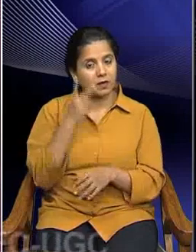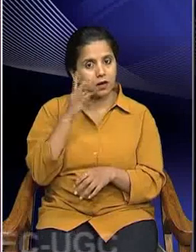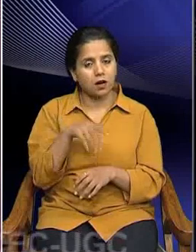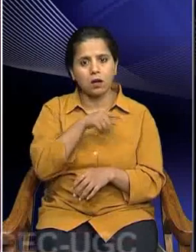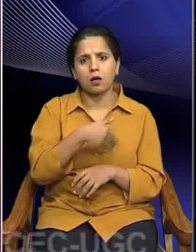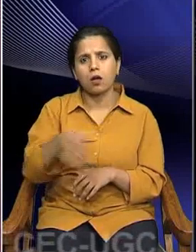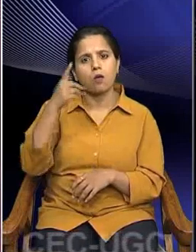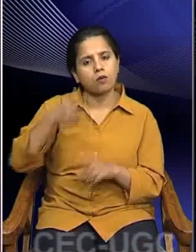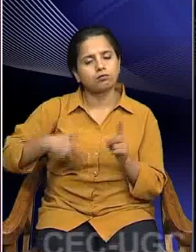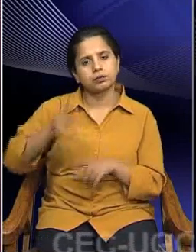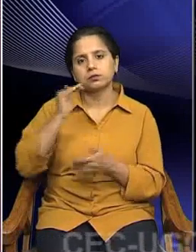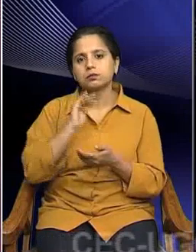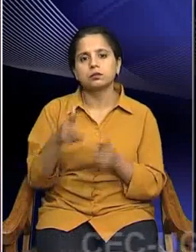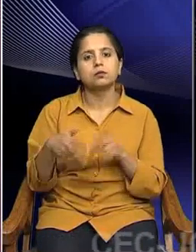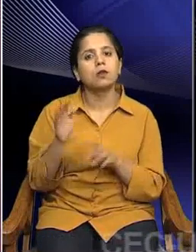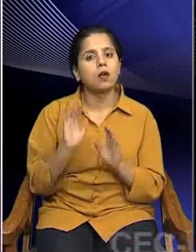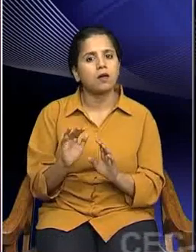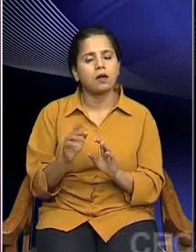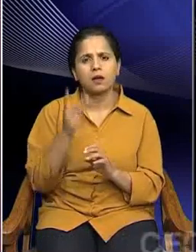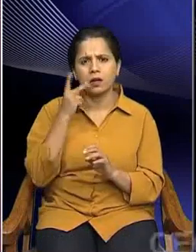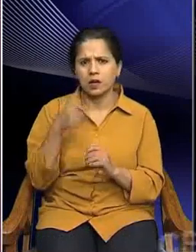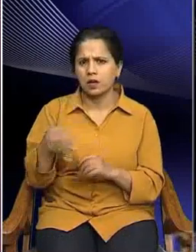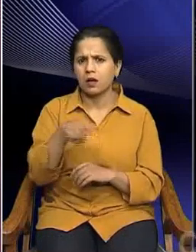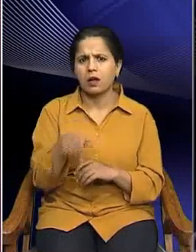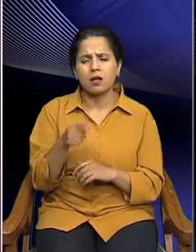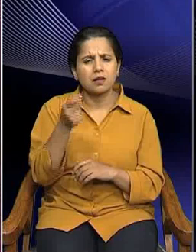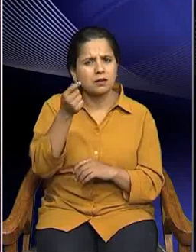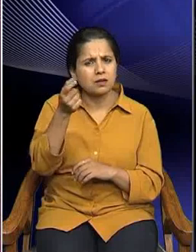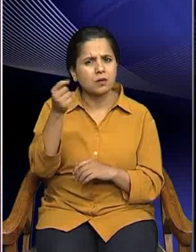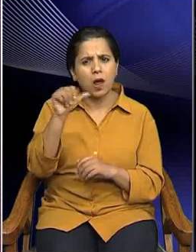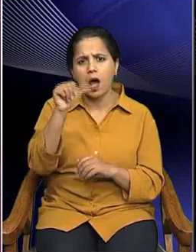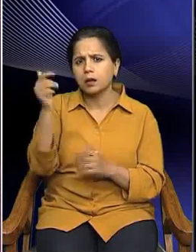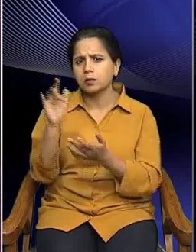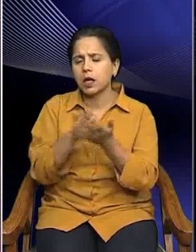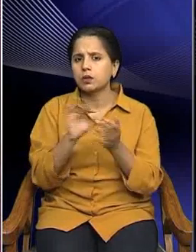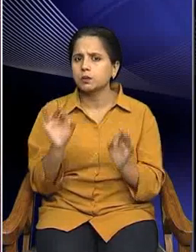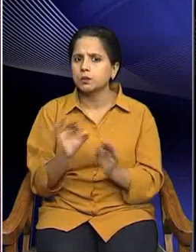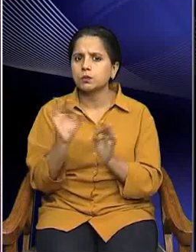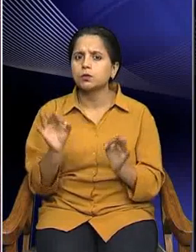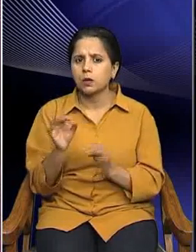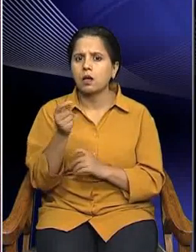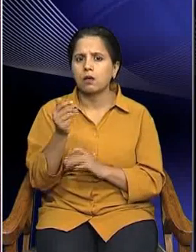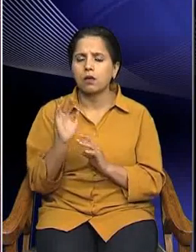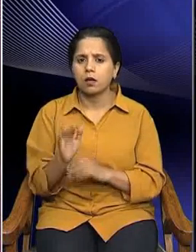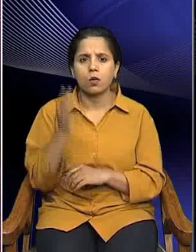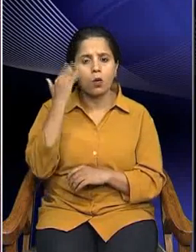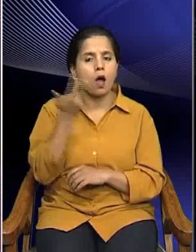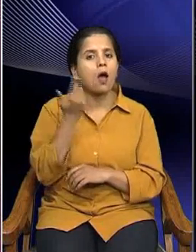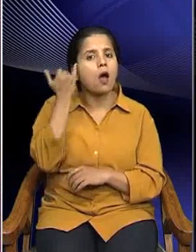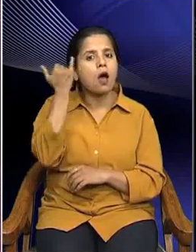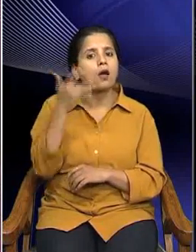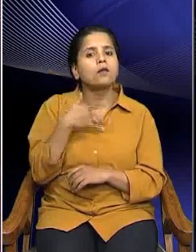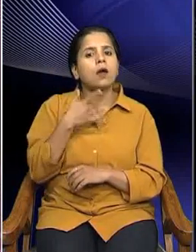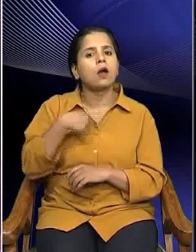are going for sterilization, which is very, very rare in some other part of the world, because the idea is for